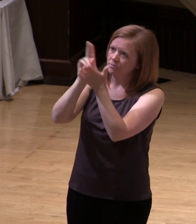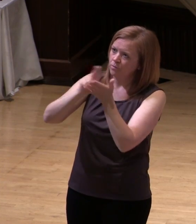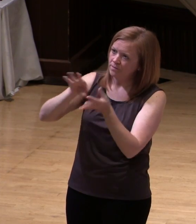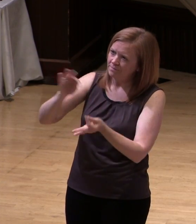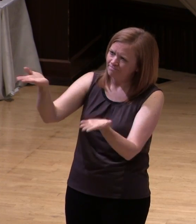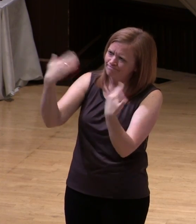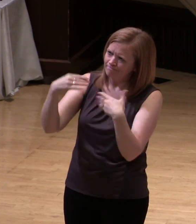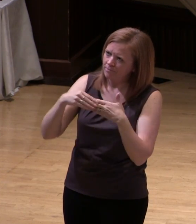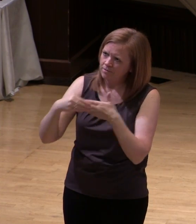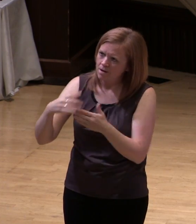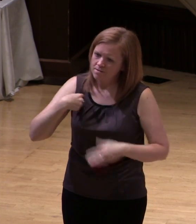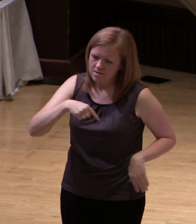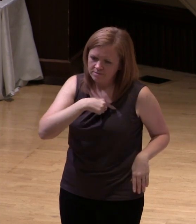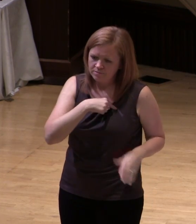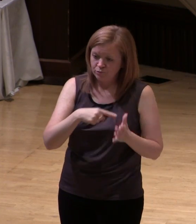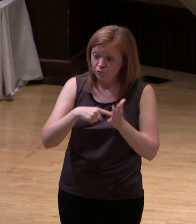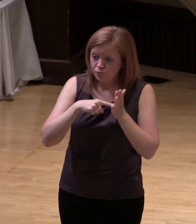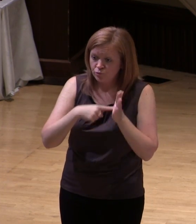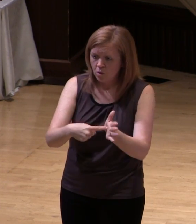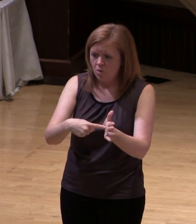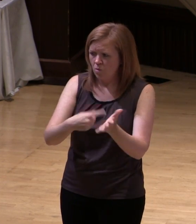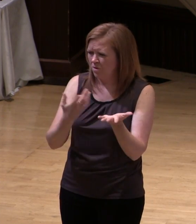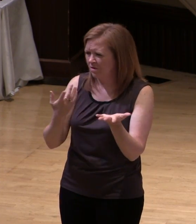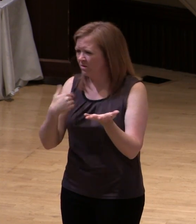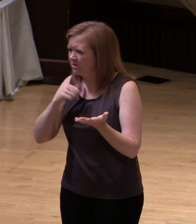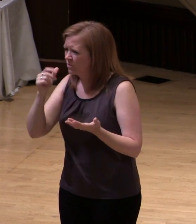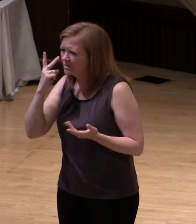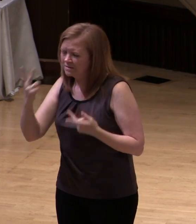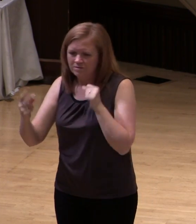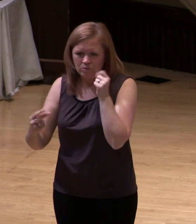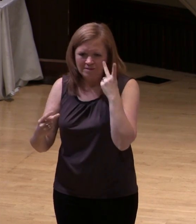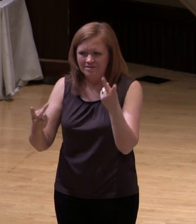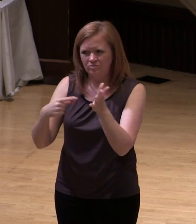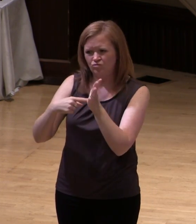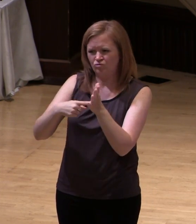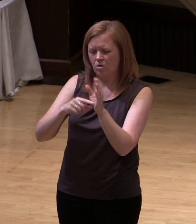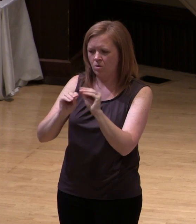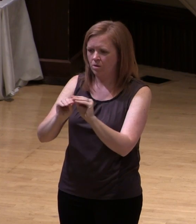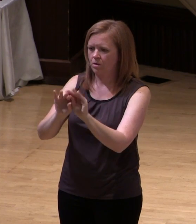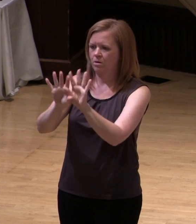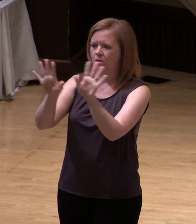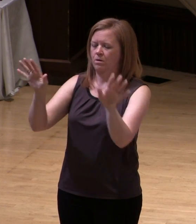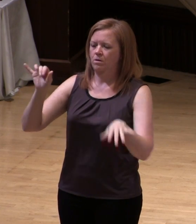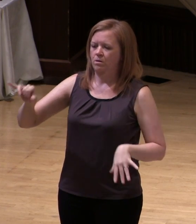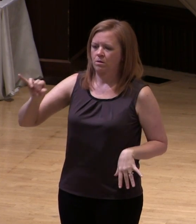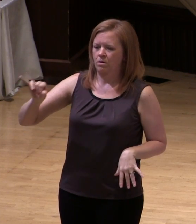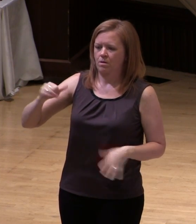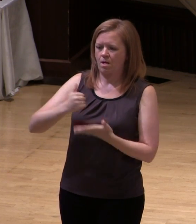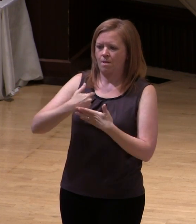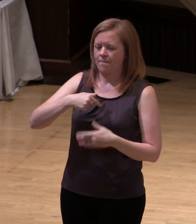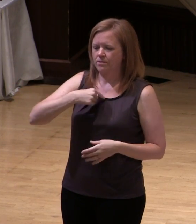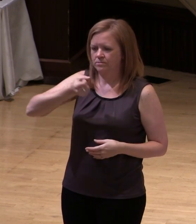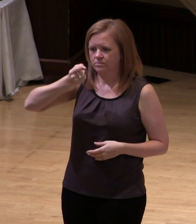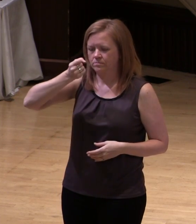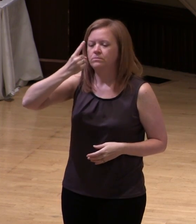us, to show us things we do not see, to reveal to us things we do not